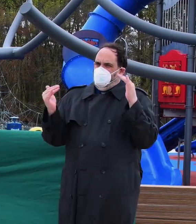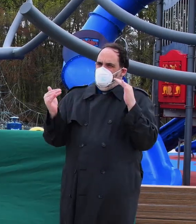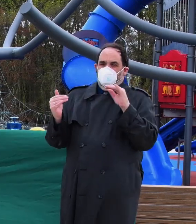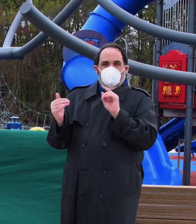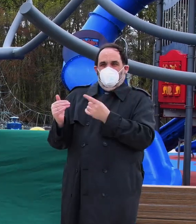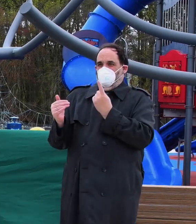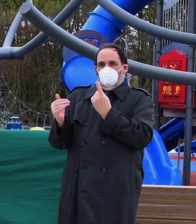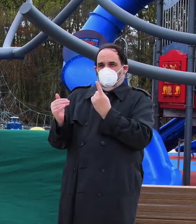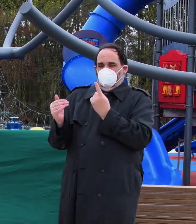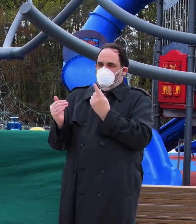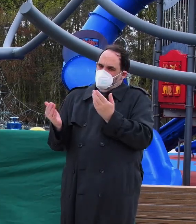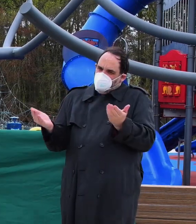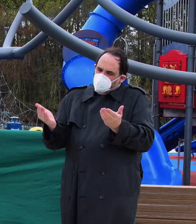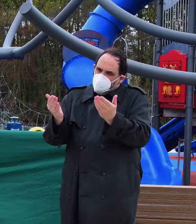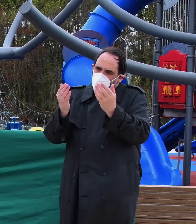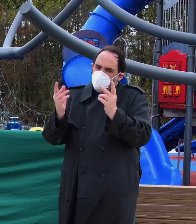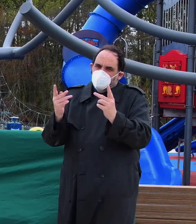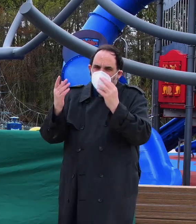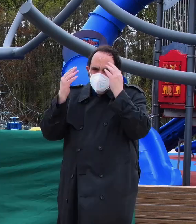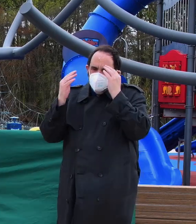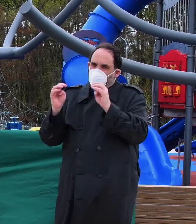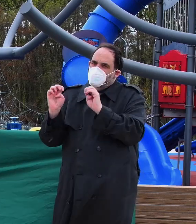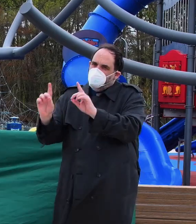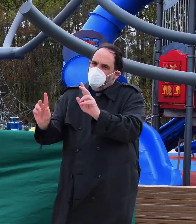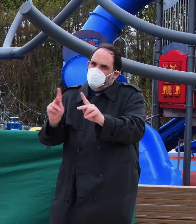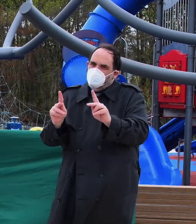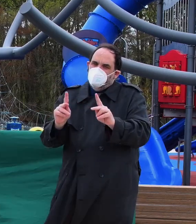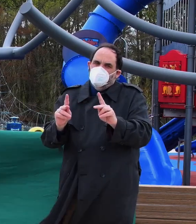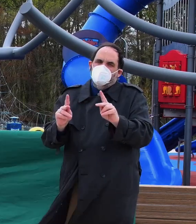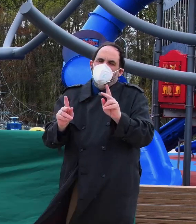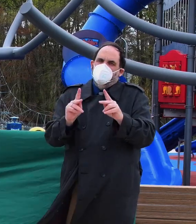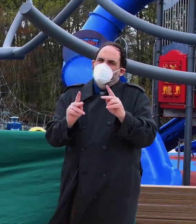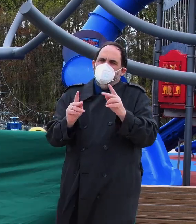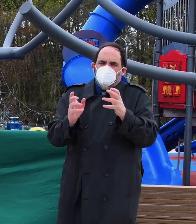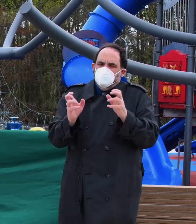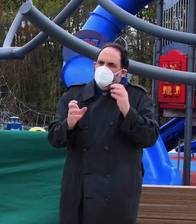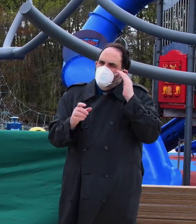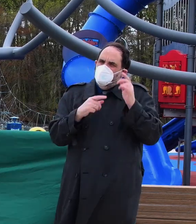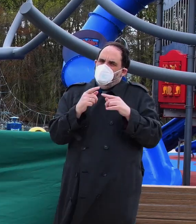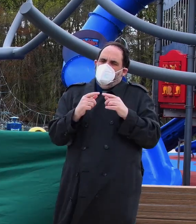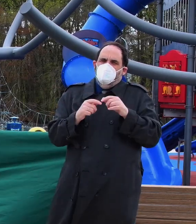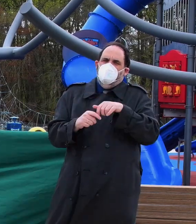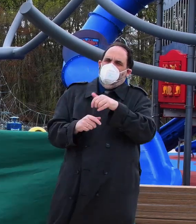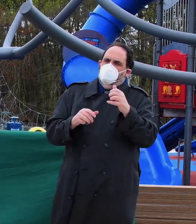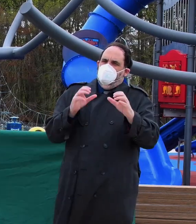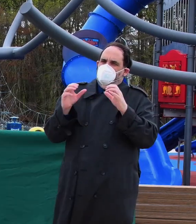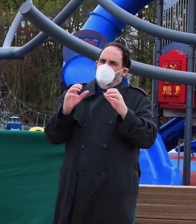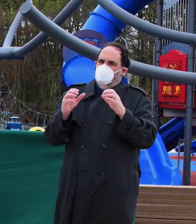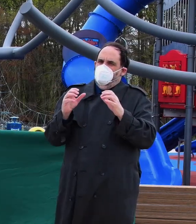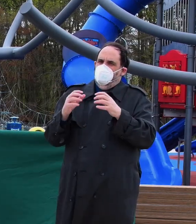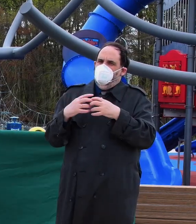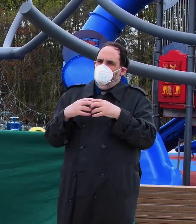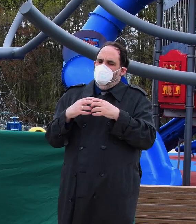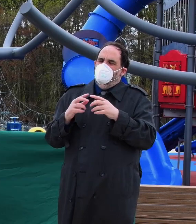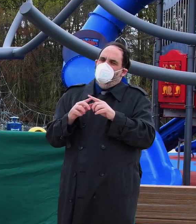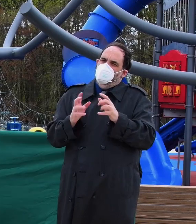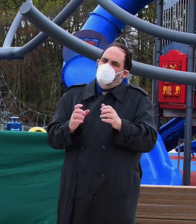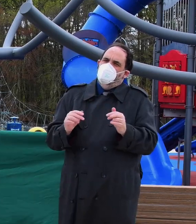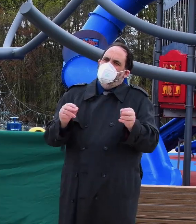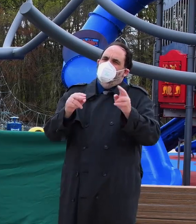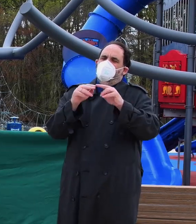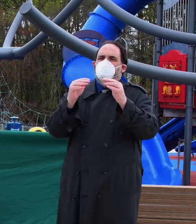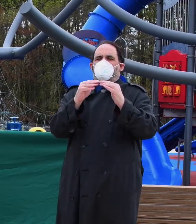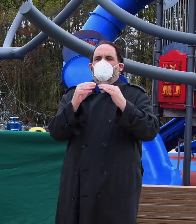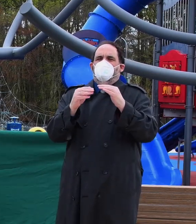not only bring awareness to alternative communication devices, but also to increase equity for